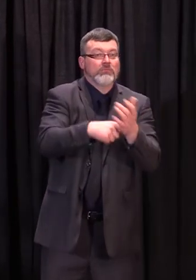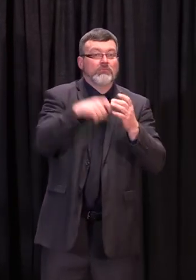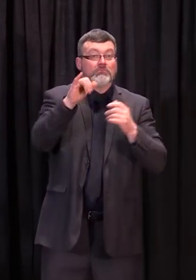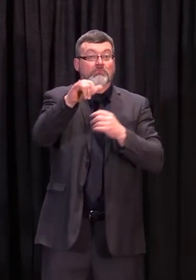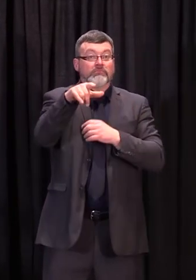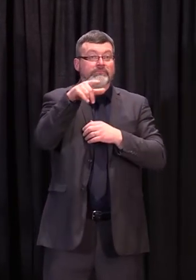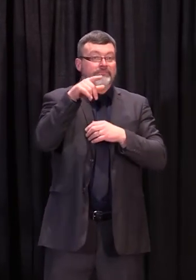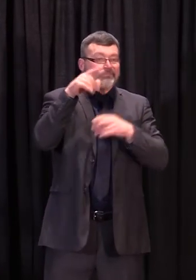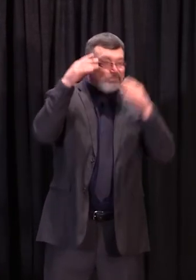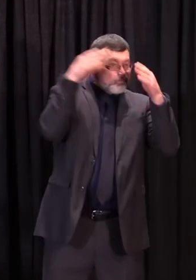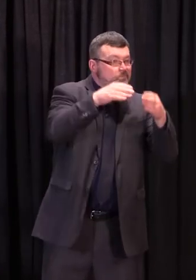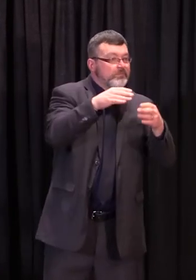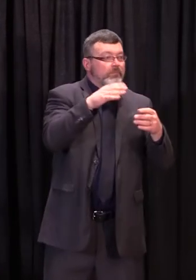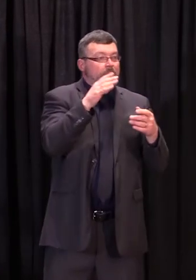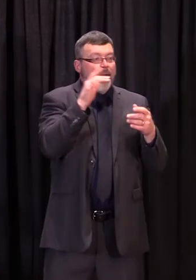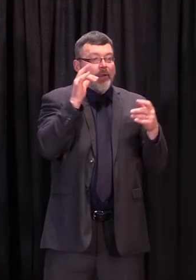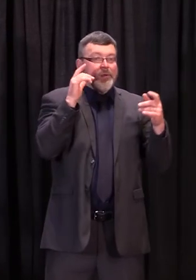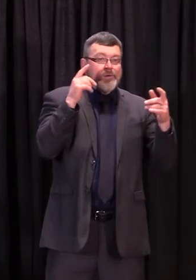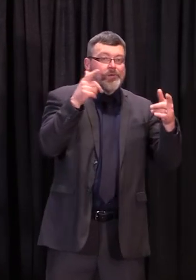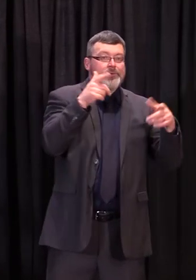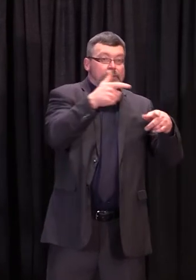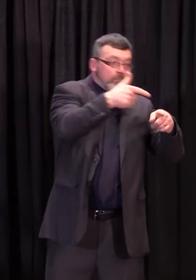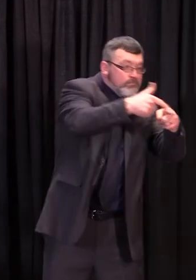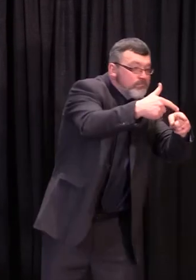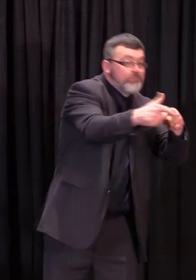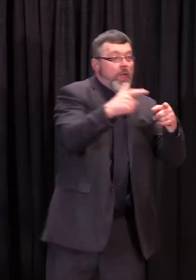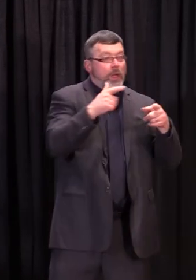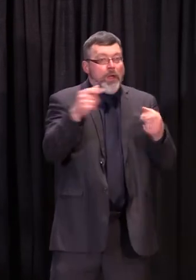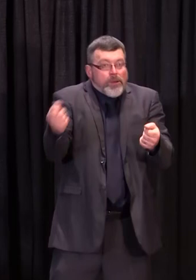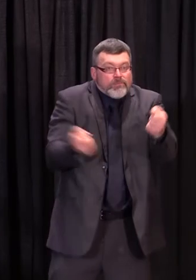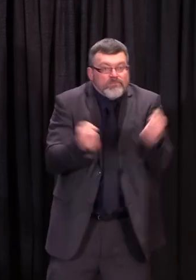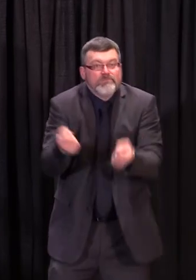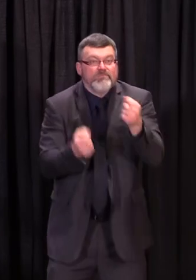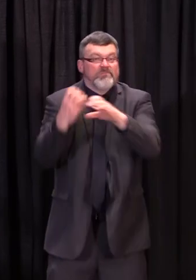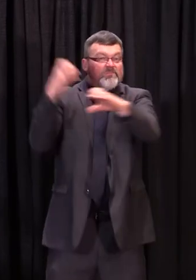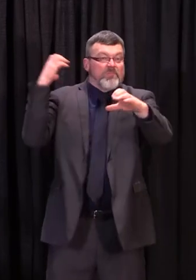drivers, plumbers, and welders, as well as a nursing degree.